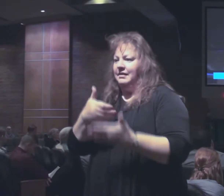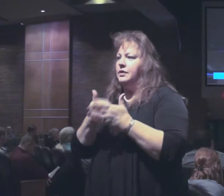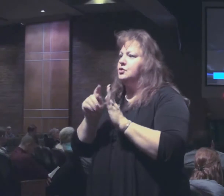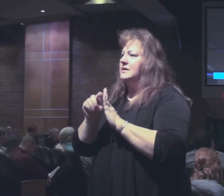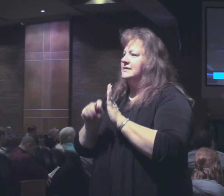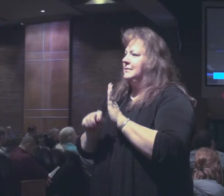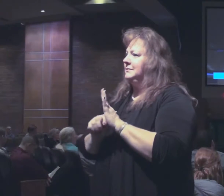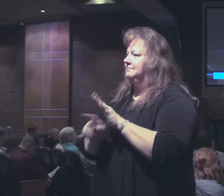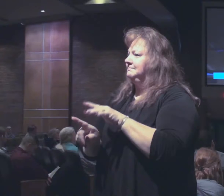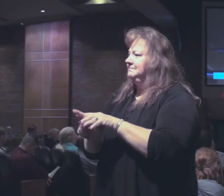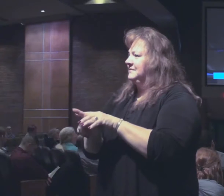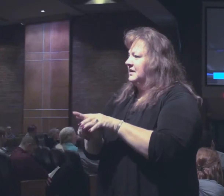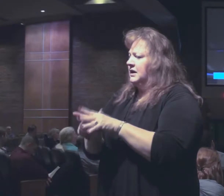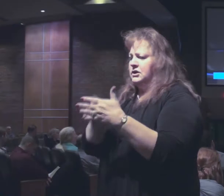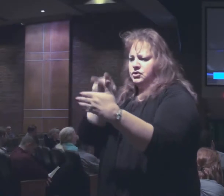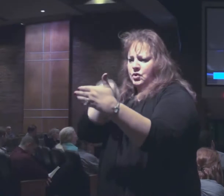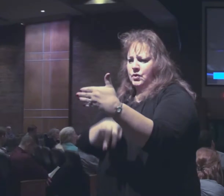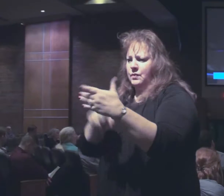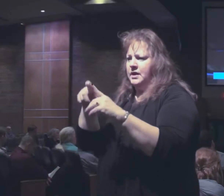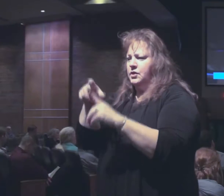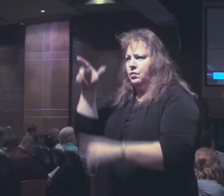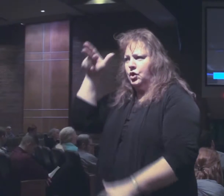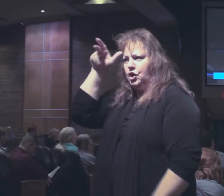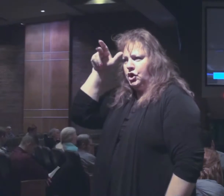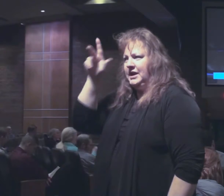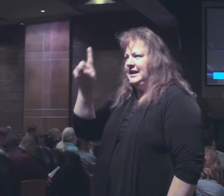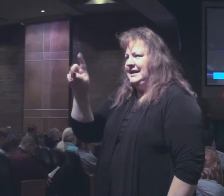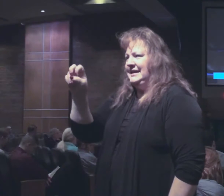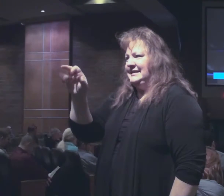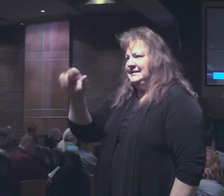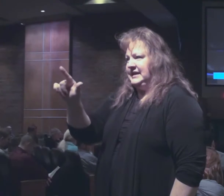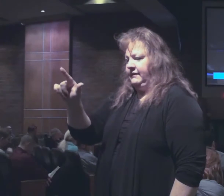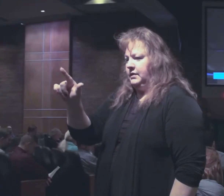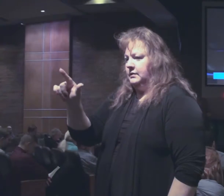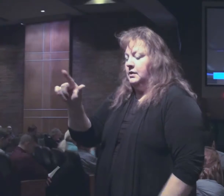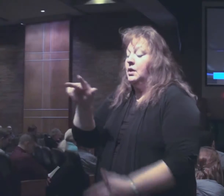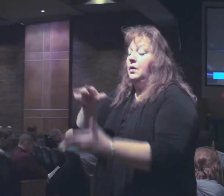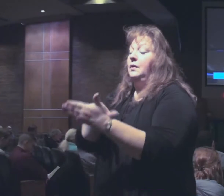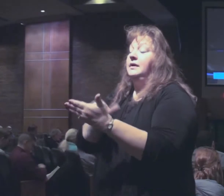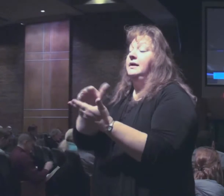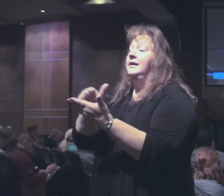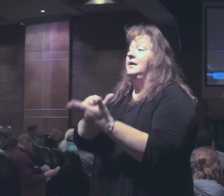Testament. So when you read the word devil, come over to Revelation chapter 12.